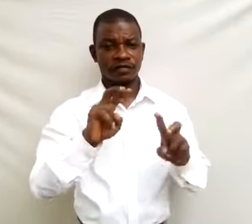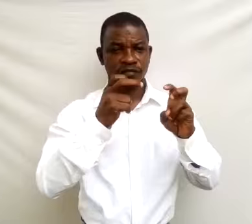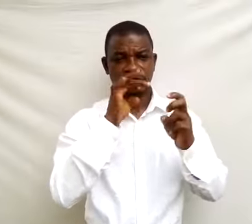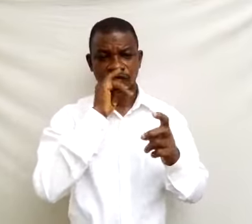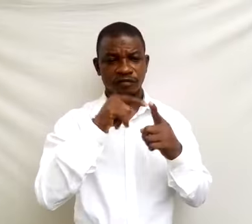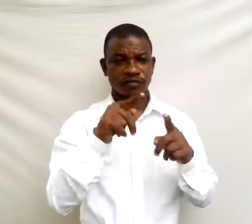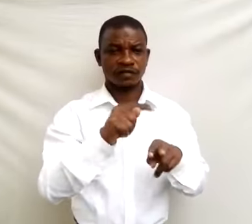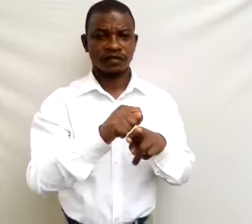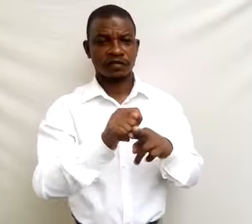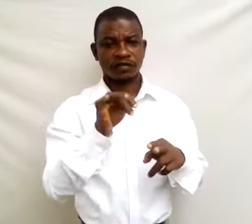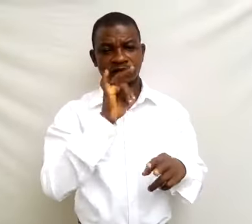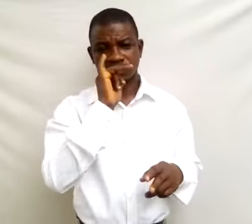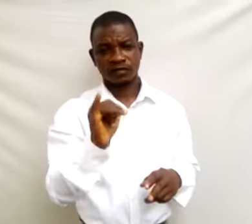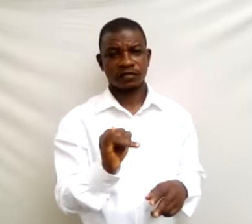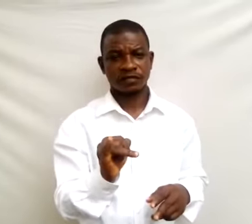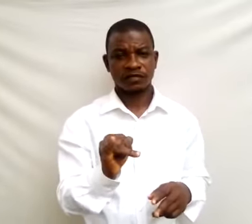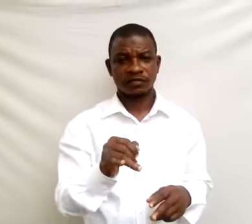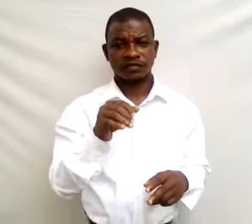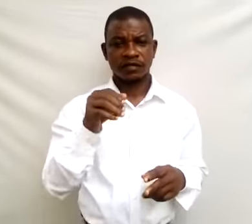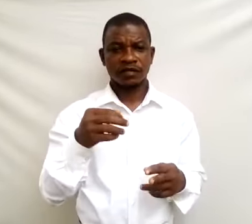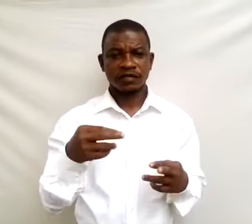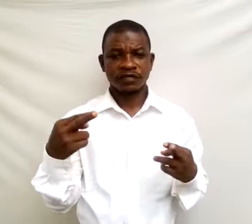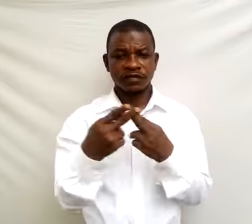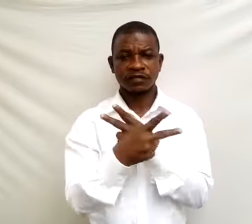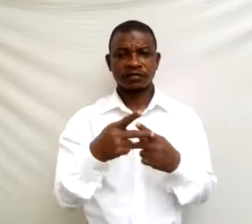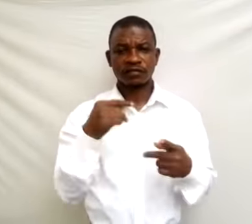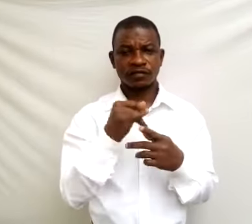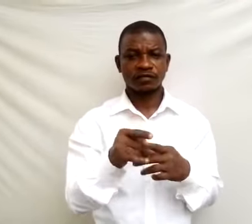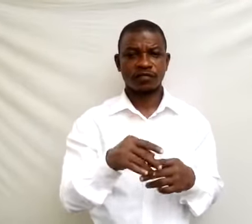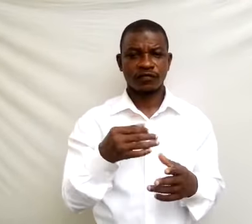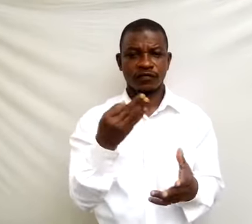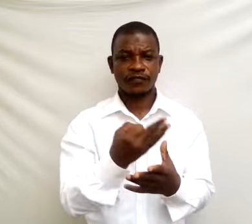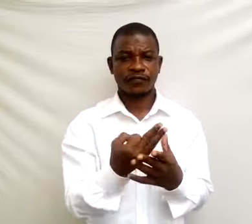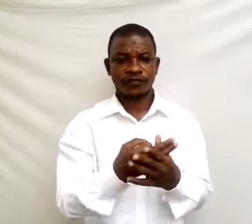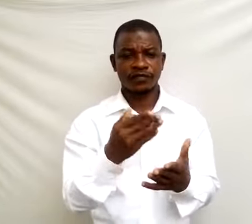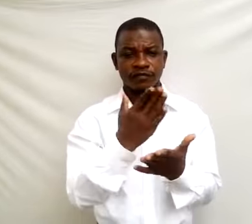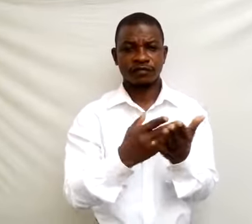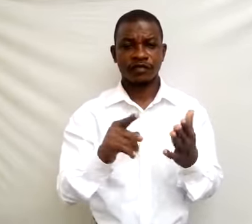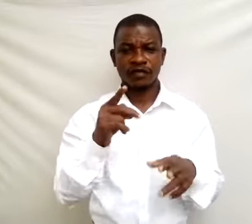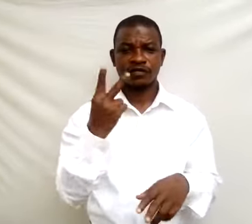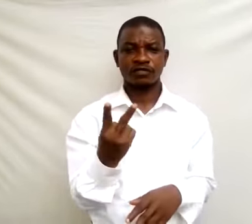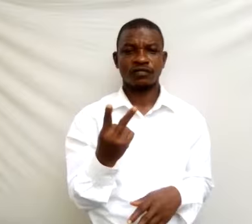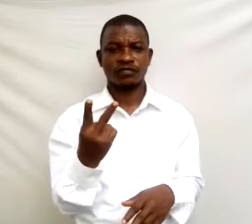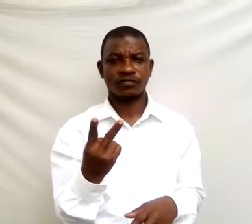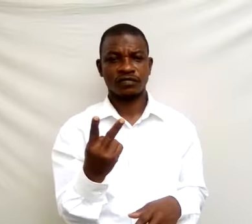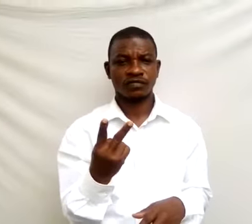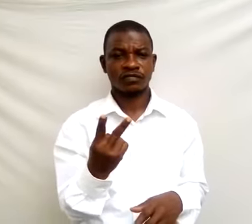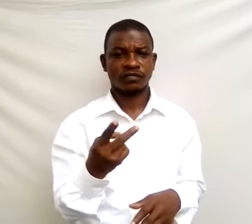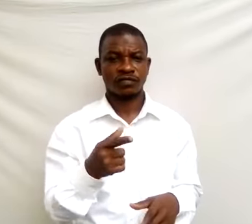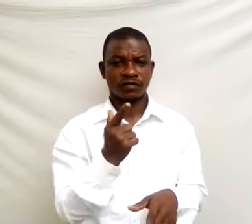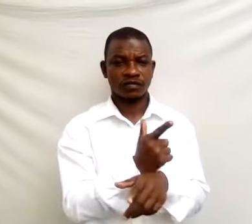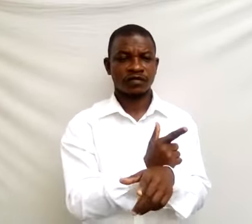treated is Arithmetic of Finance Part 2, Lesson